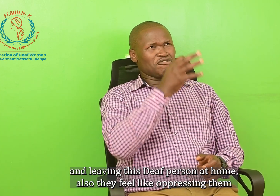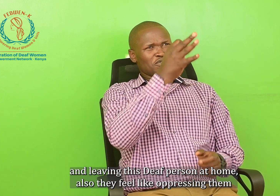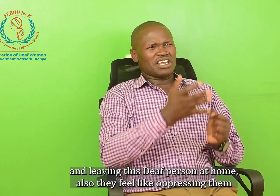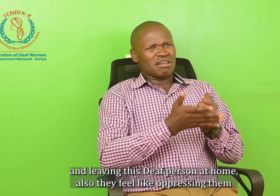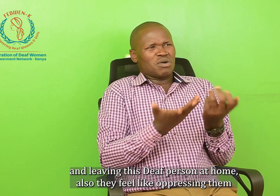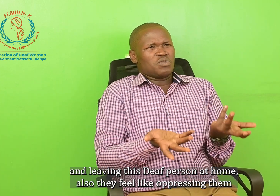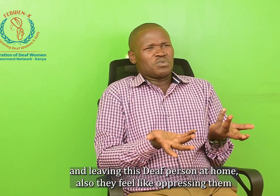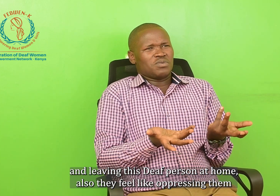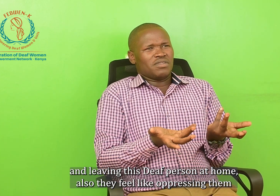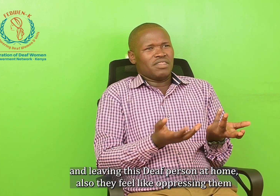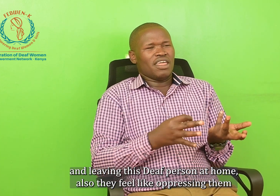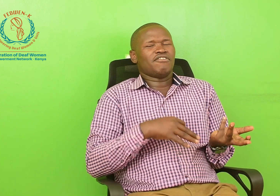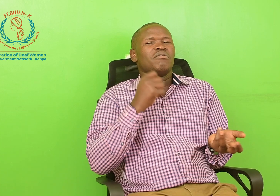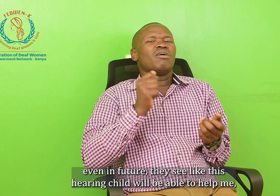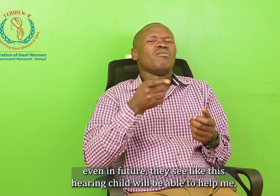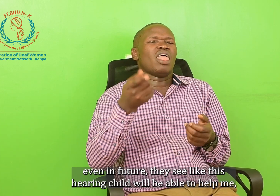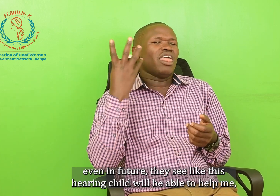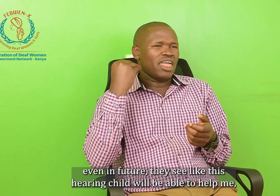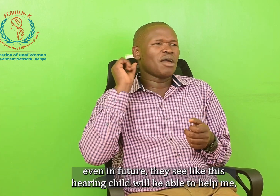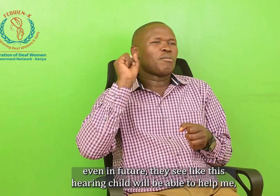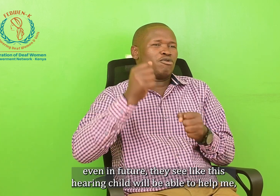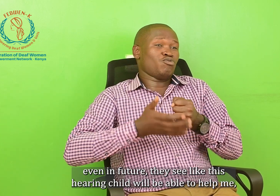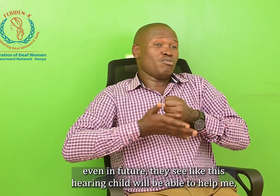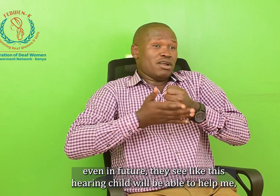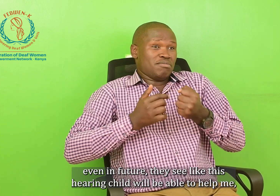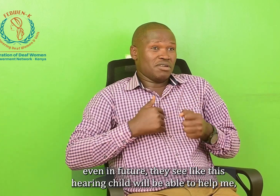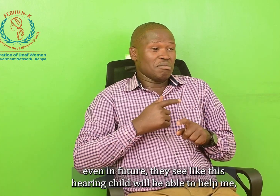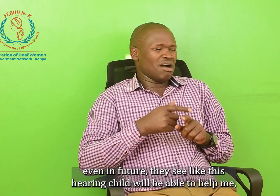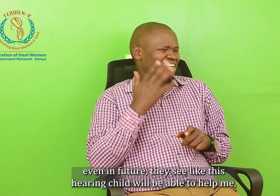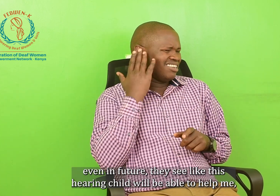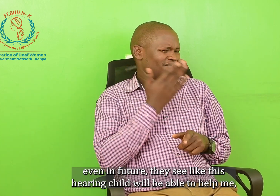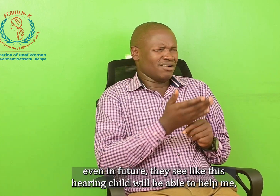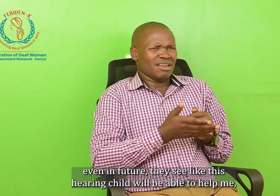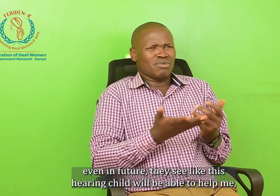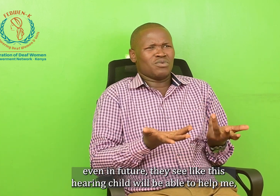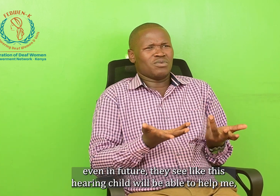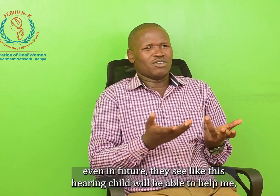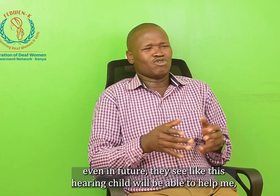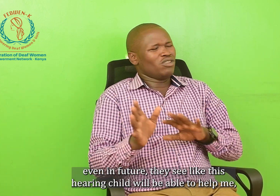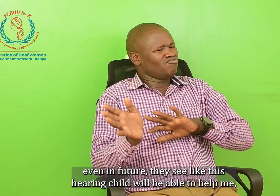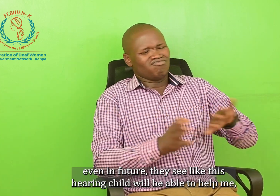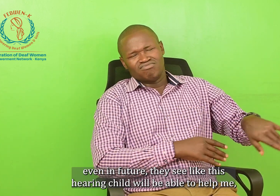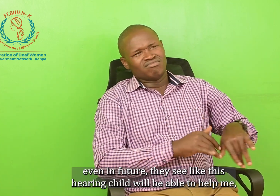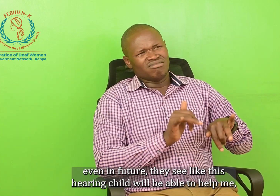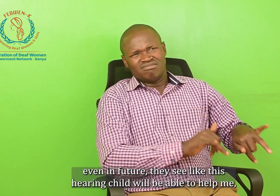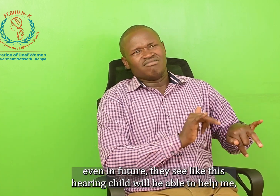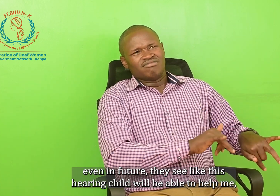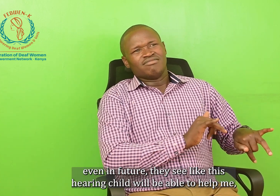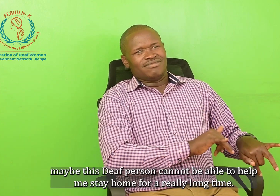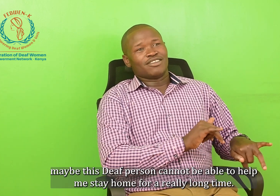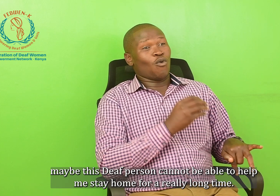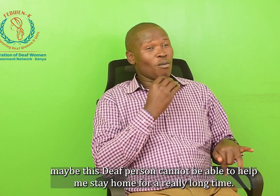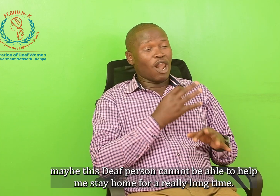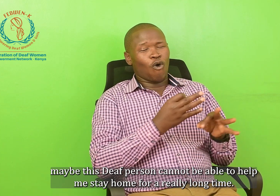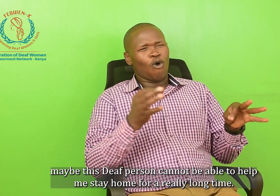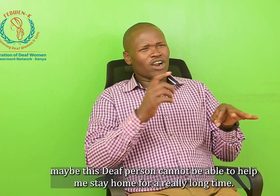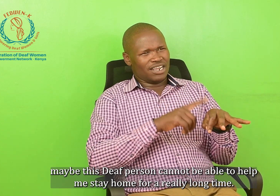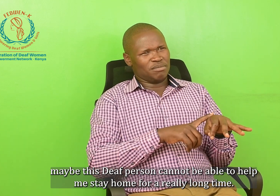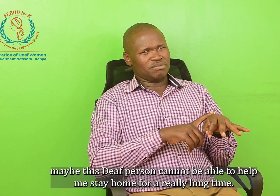like oppressing them. So even in future, they say like, this hearing child will be able to help me. Maybe this deaf person cannot be able to